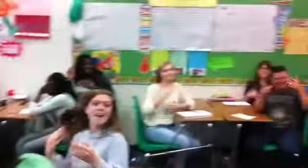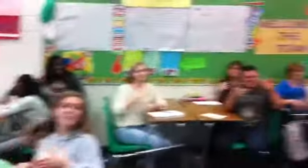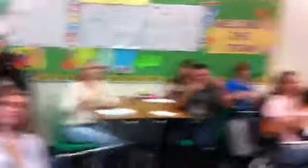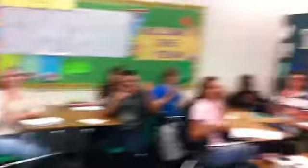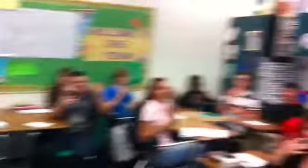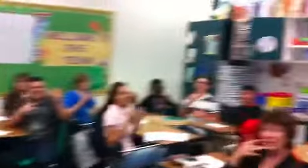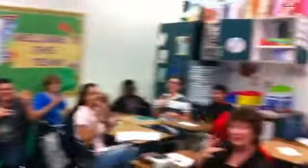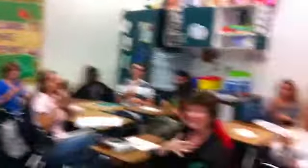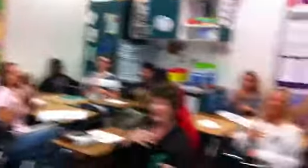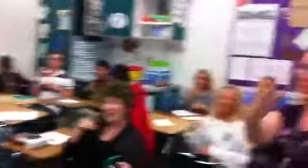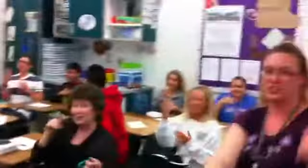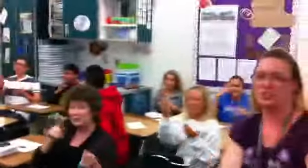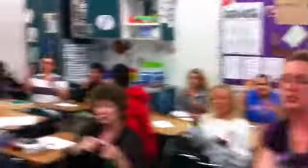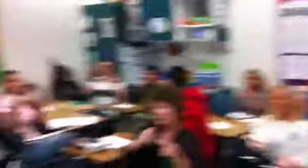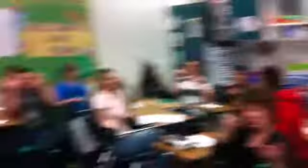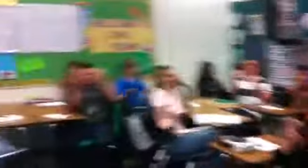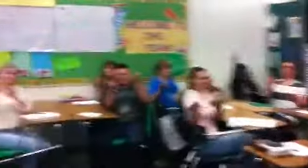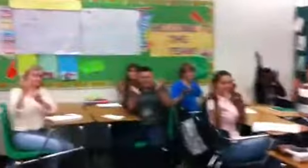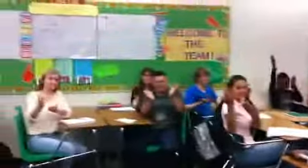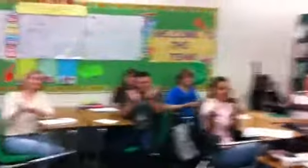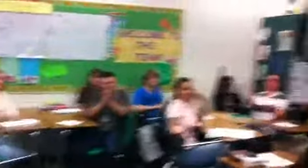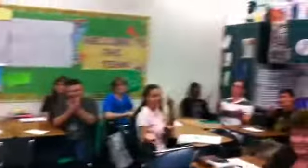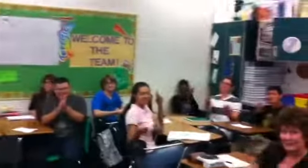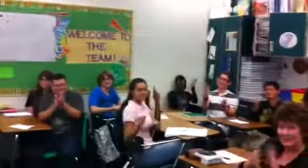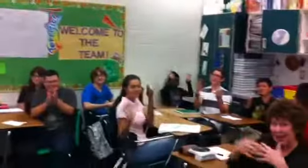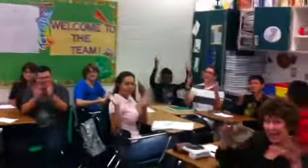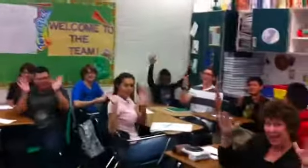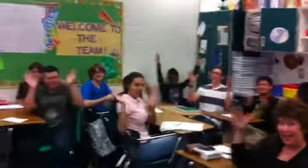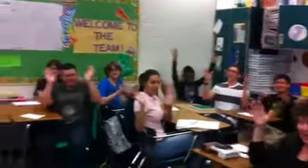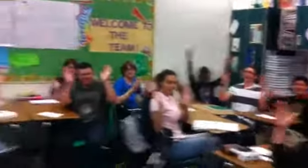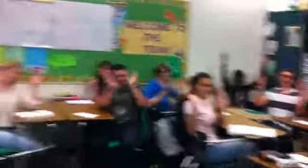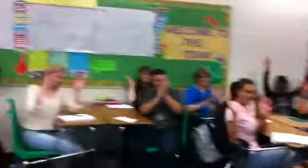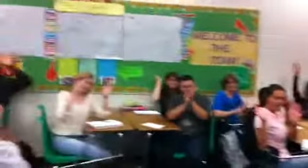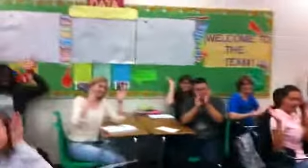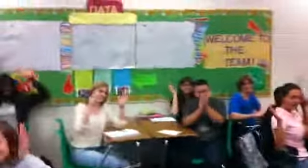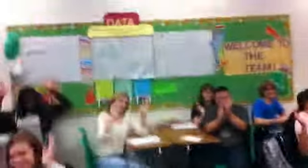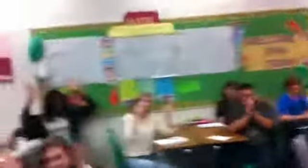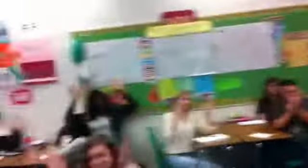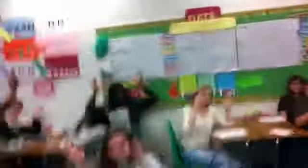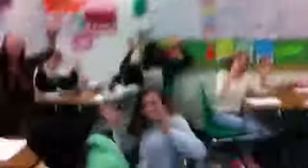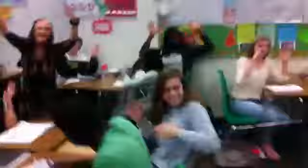Happy birthday to you. Yes. And we clap like this. Very big and